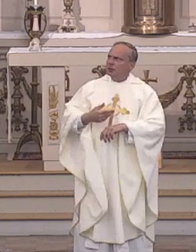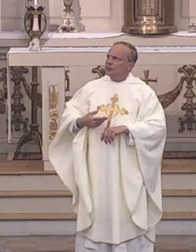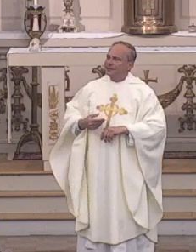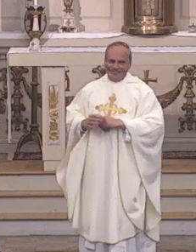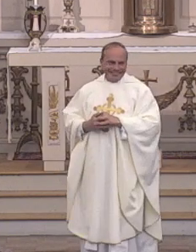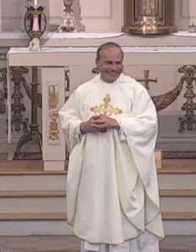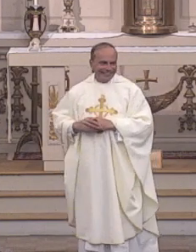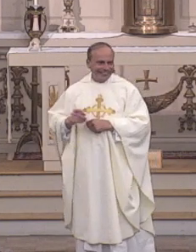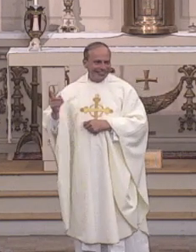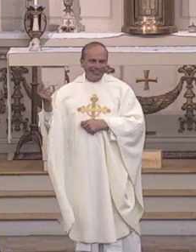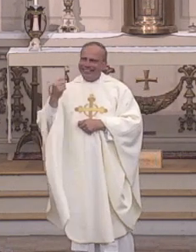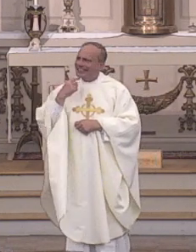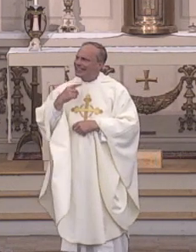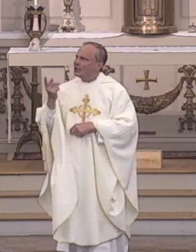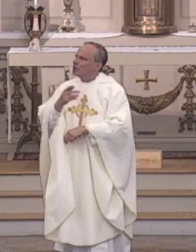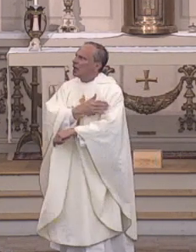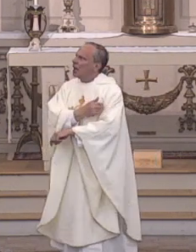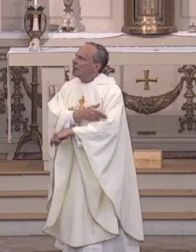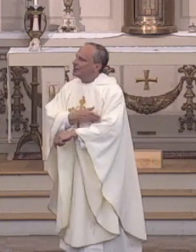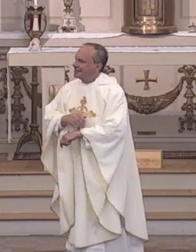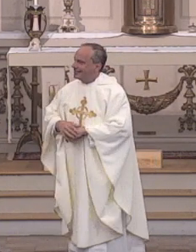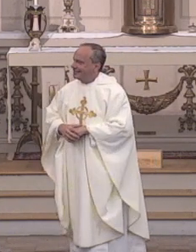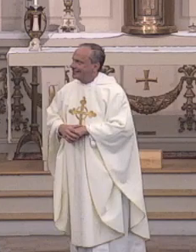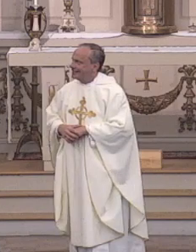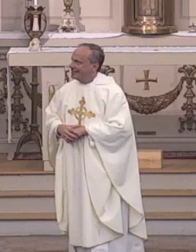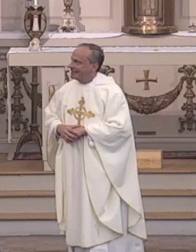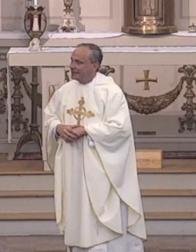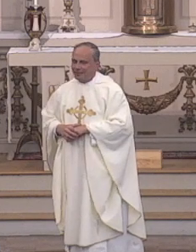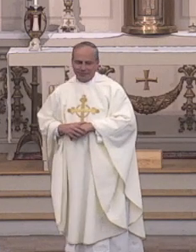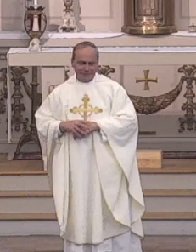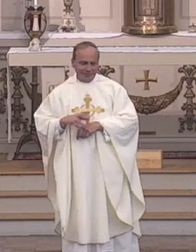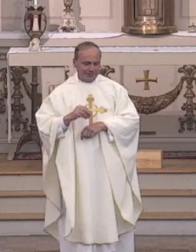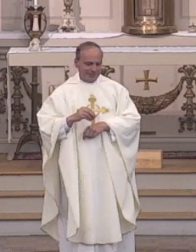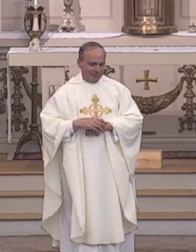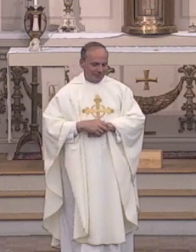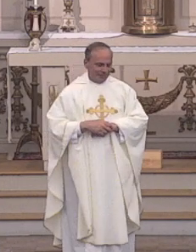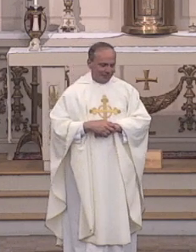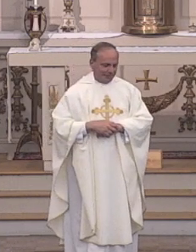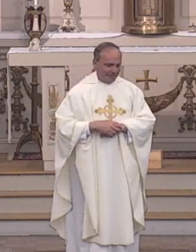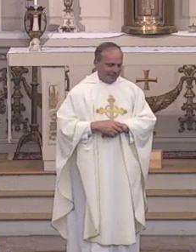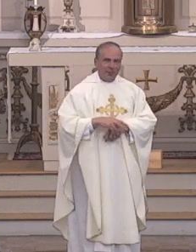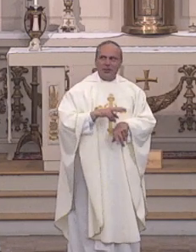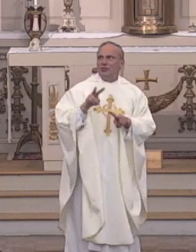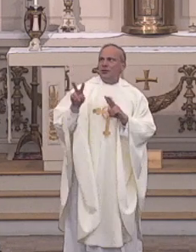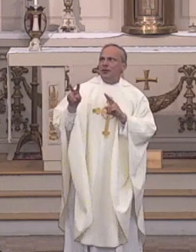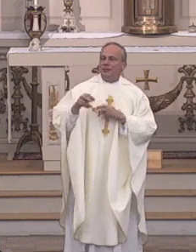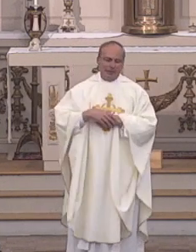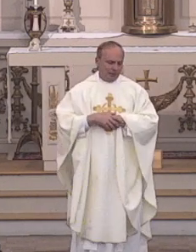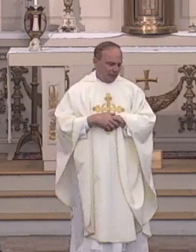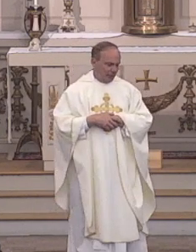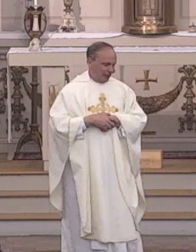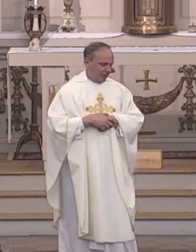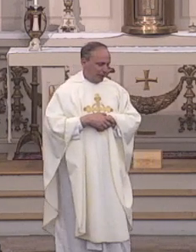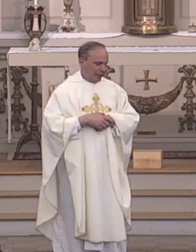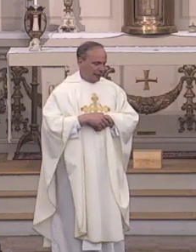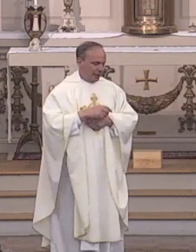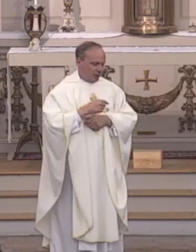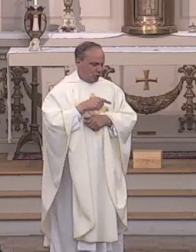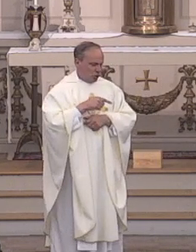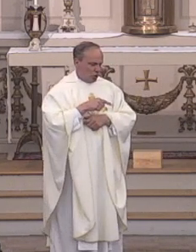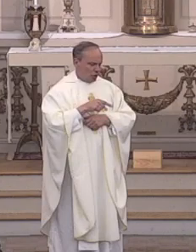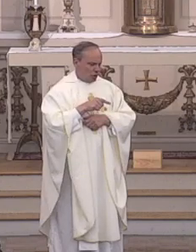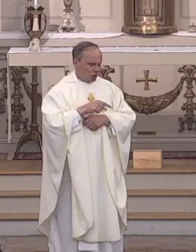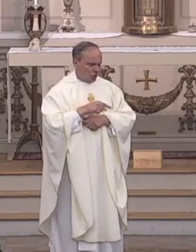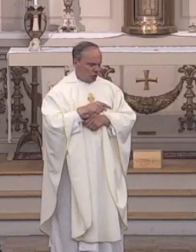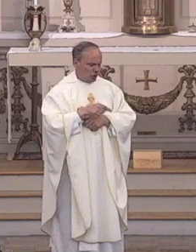He thought that I was from Scotland or something. He said, are you Scottish? Because of the beard. And I said, no, I'm not Scottish. And he's looking at me, and